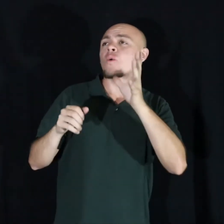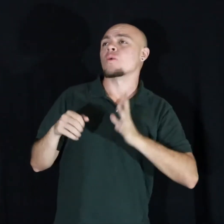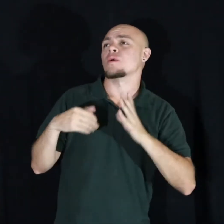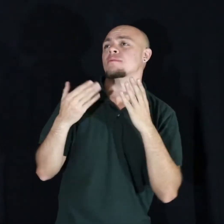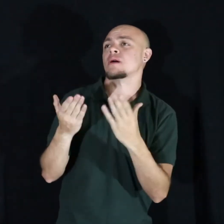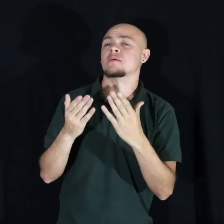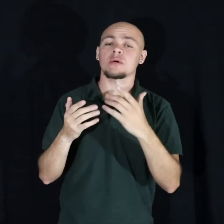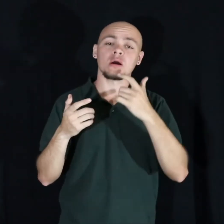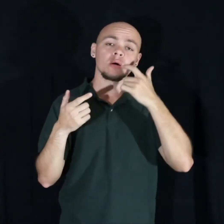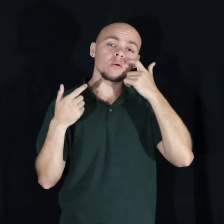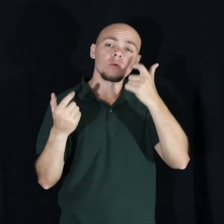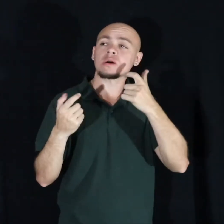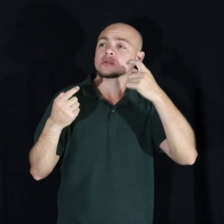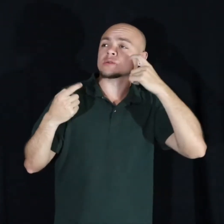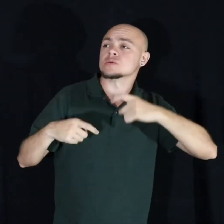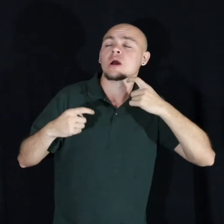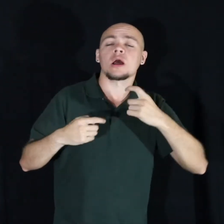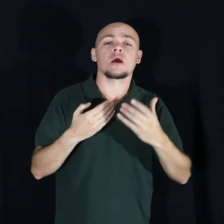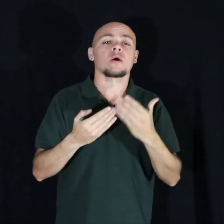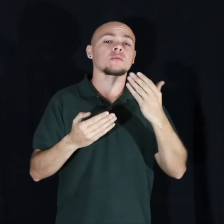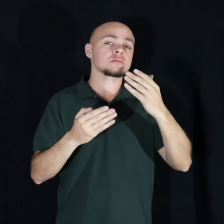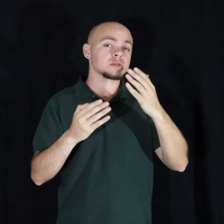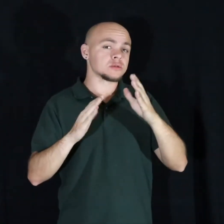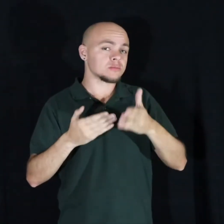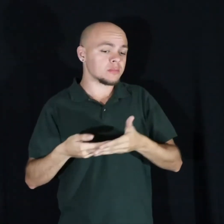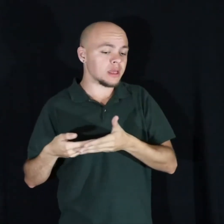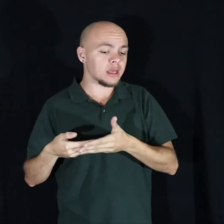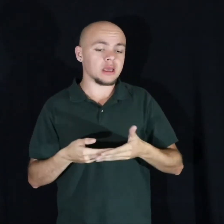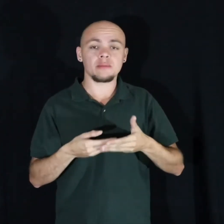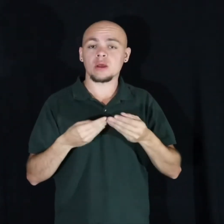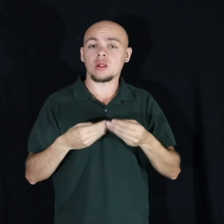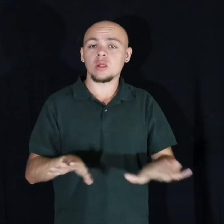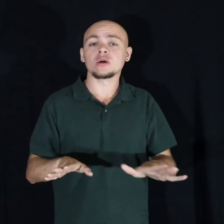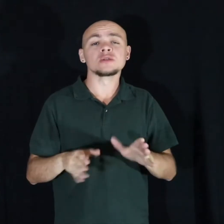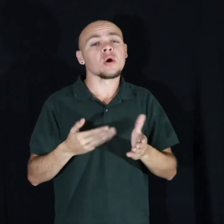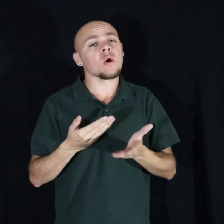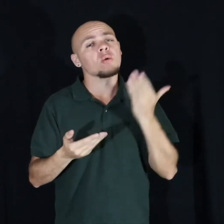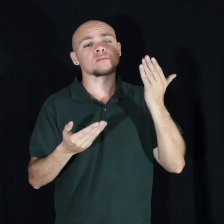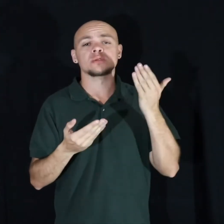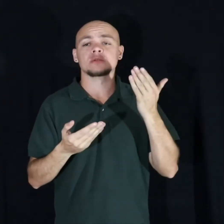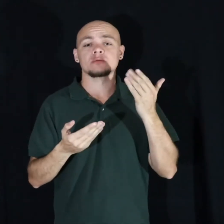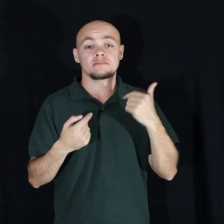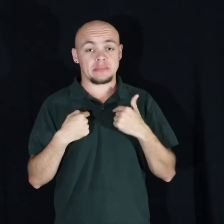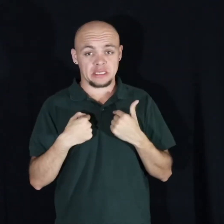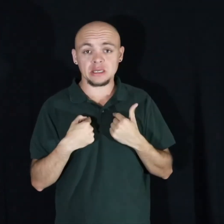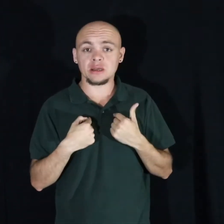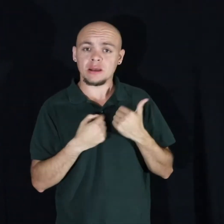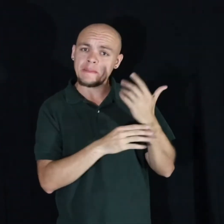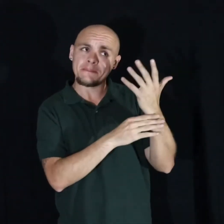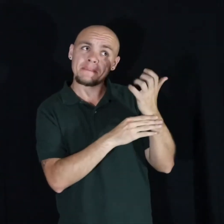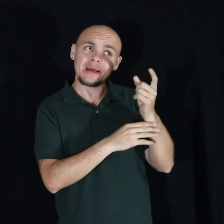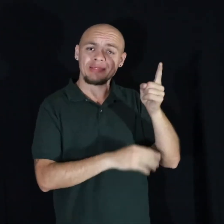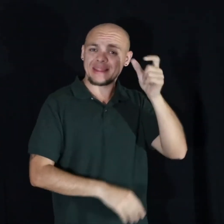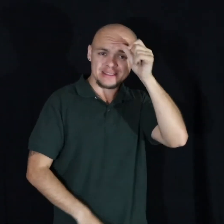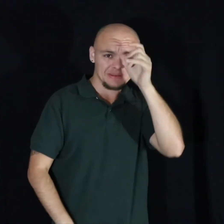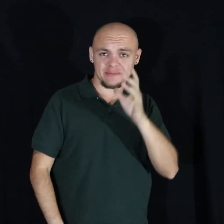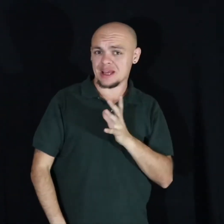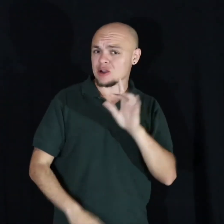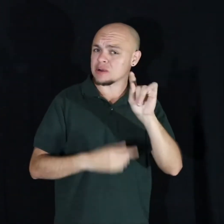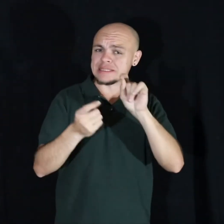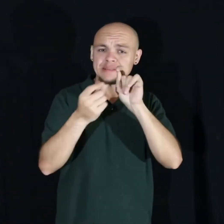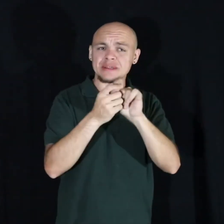her cry after almost losing her child, me. I never begged the man or anybody else for